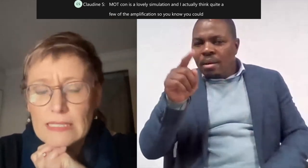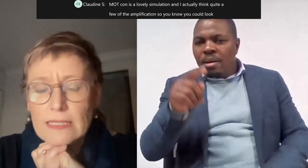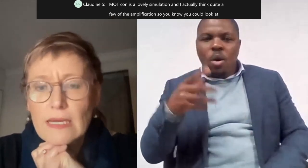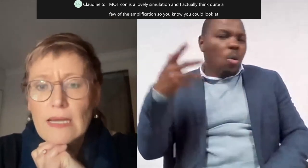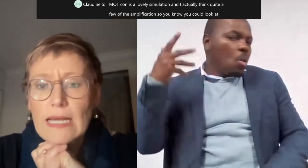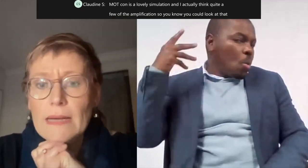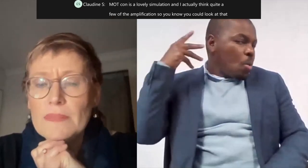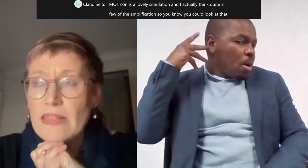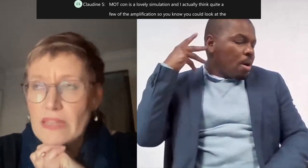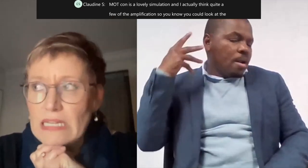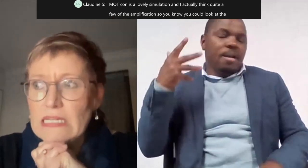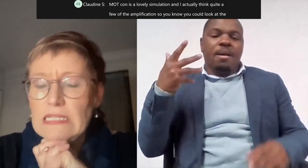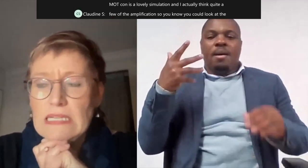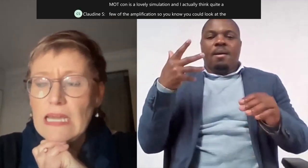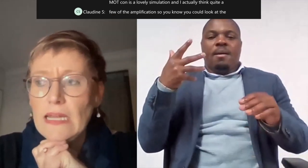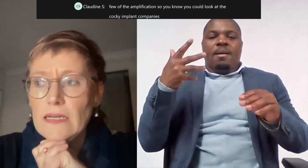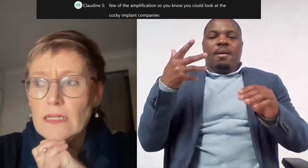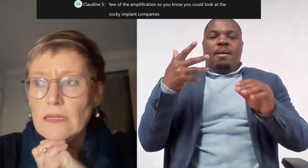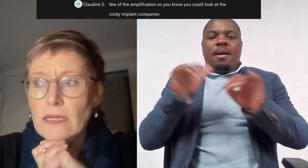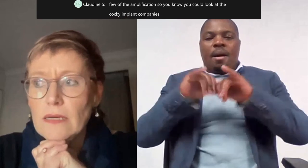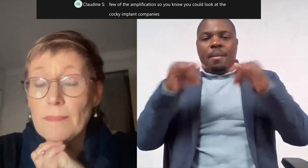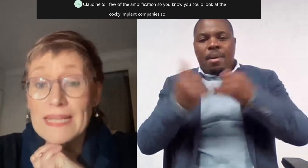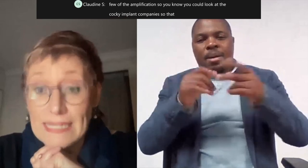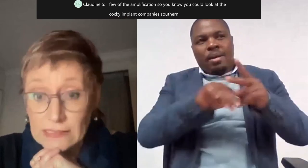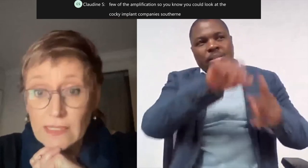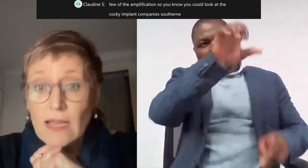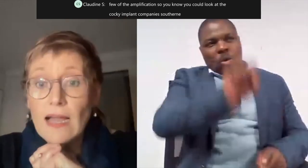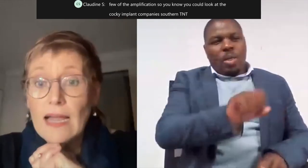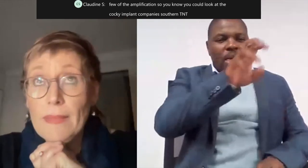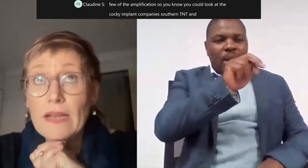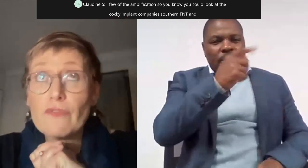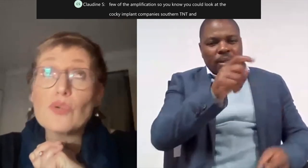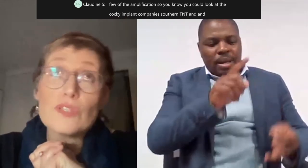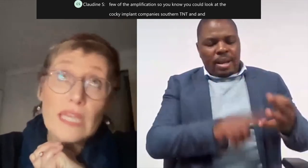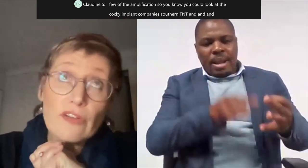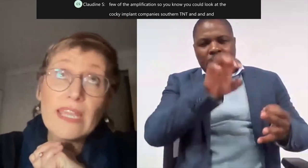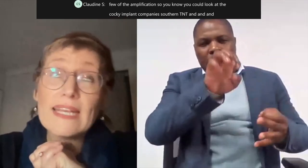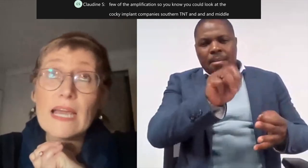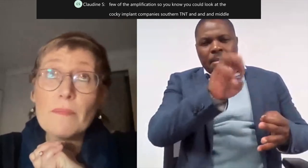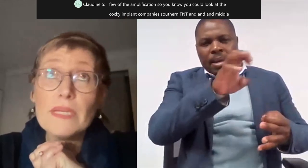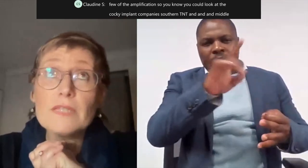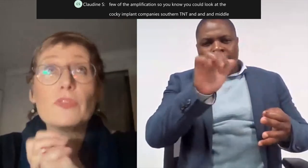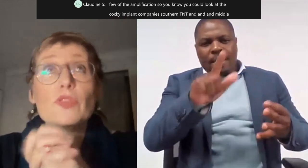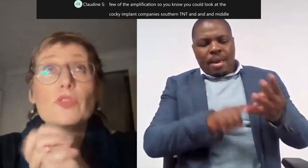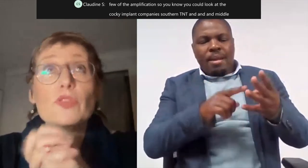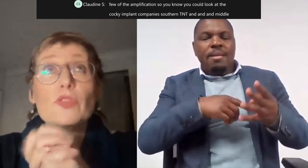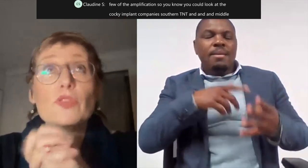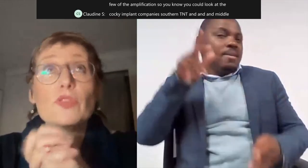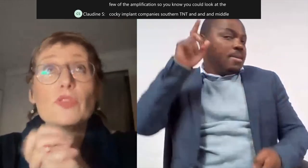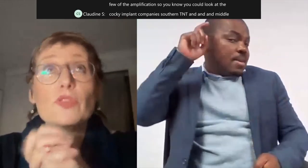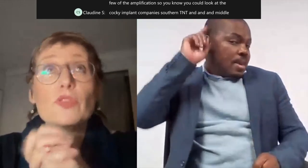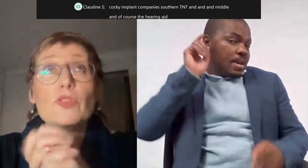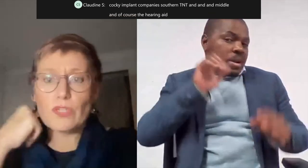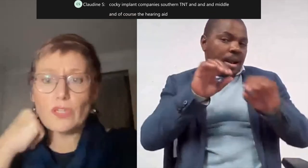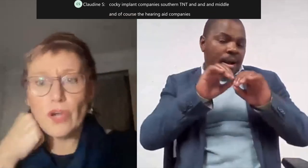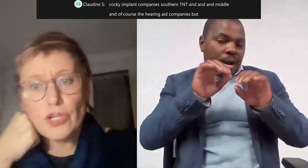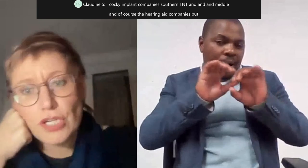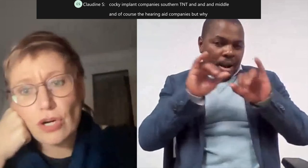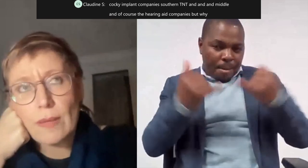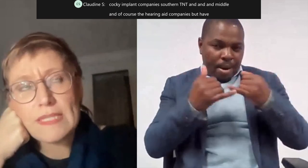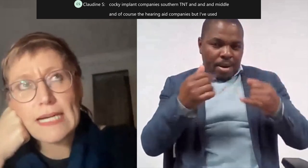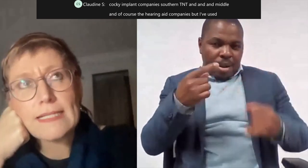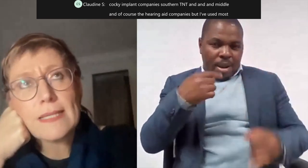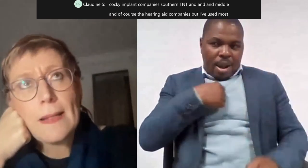implant companies, Southern ENT and Medel, and of course the hearing aid companies. But the one I've used most recently was